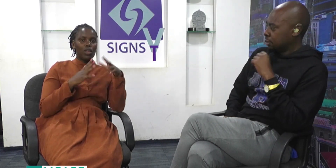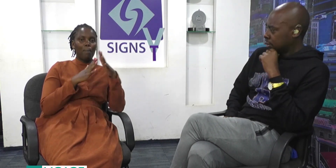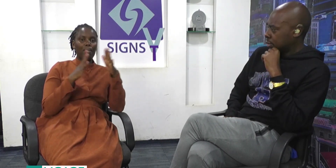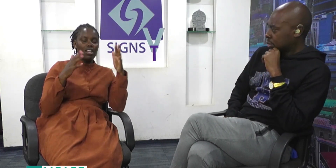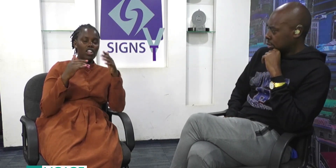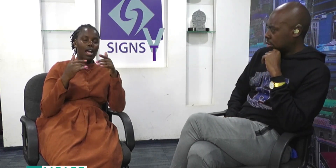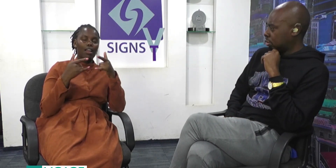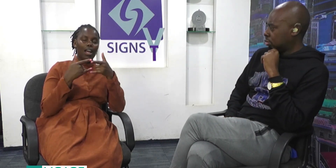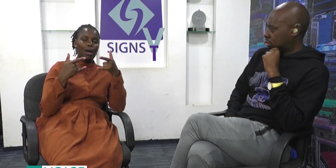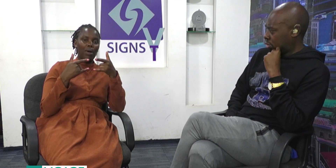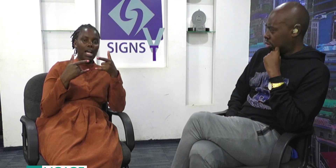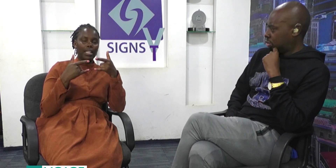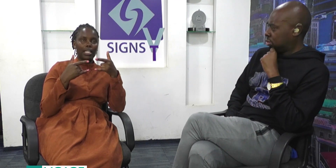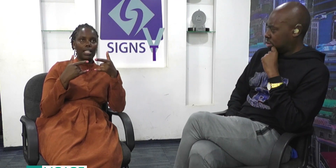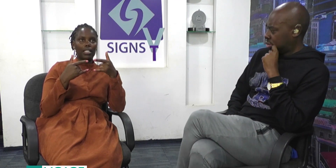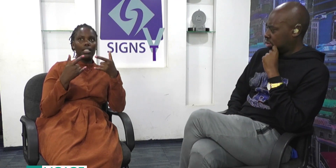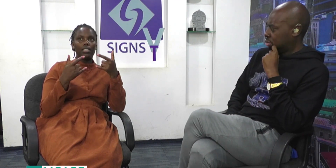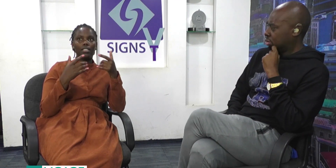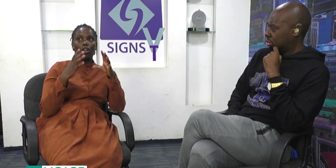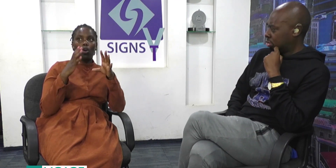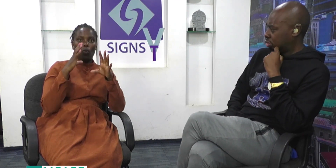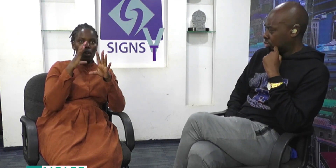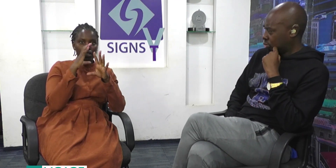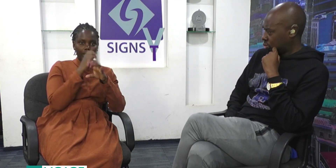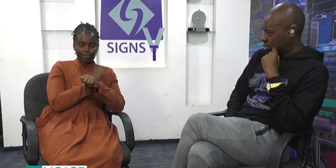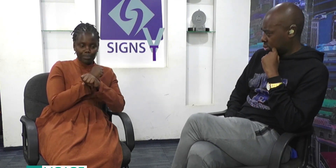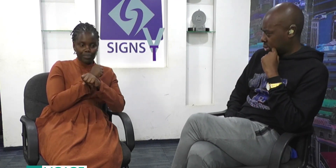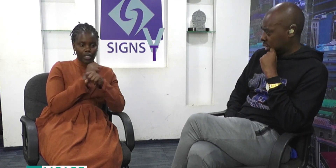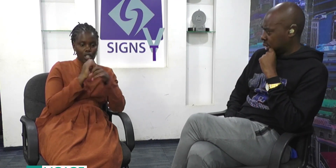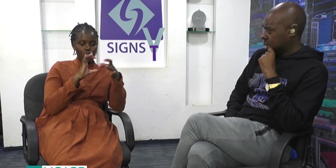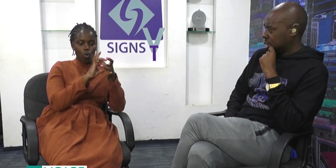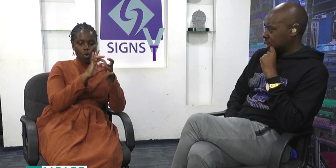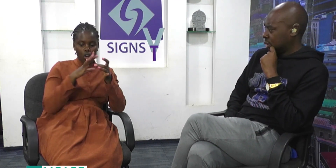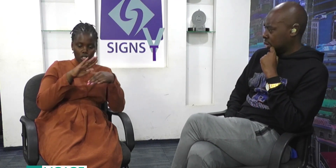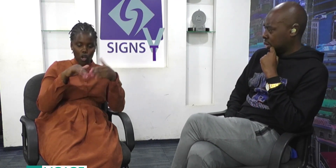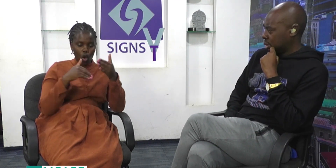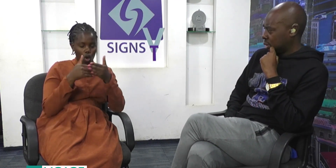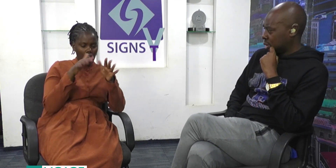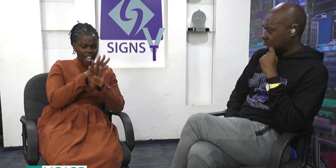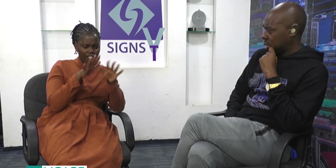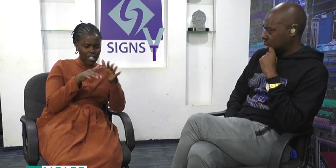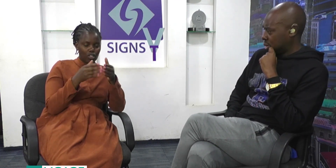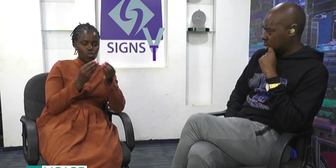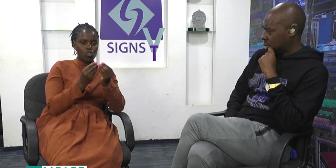if you generalize. So now I think the biggest gap,